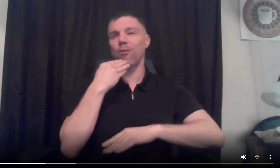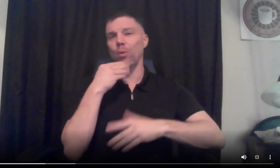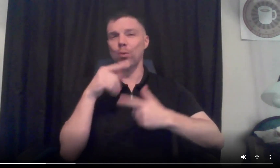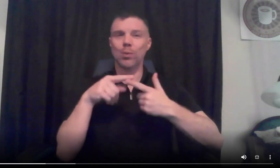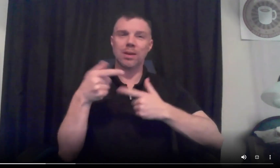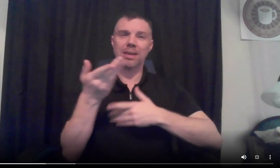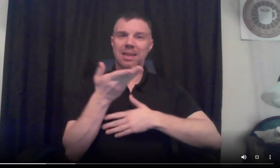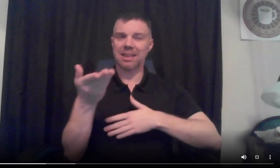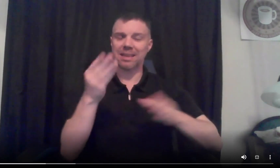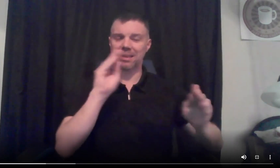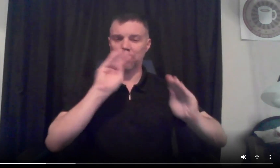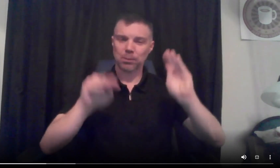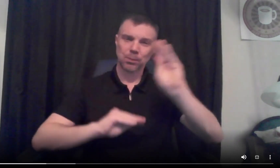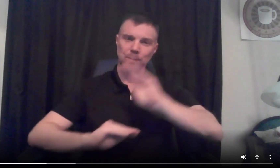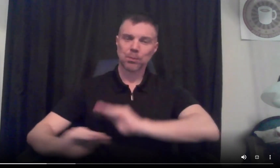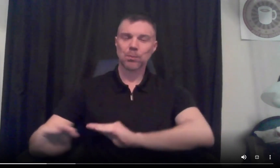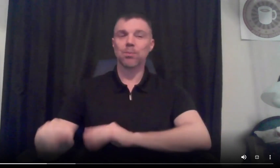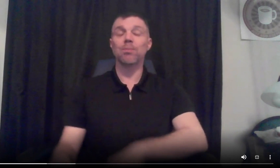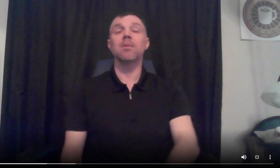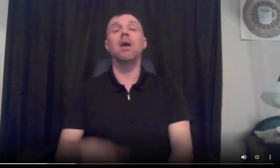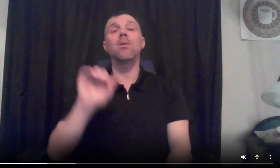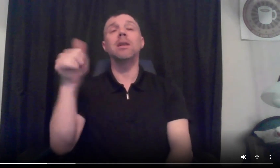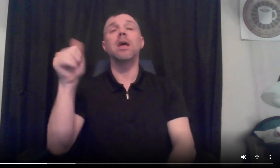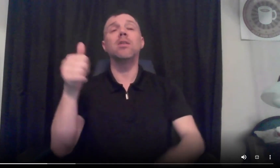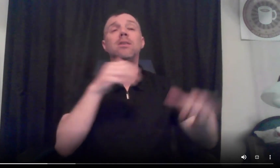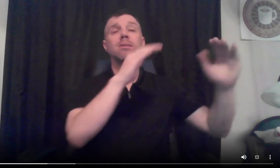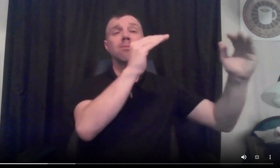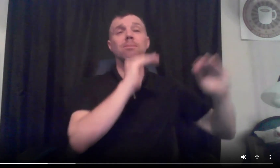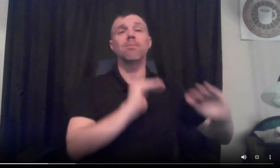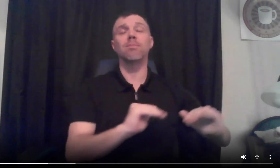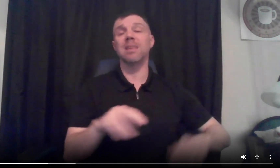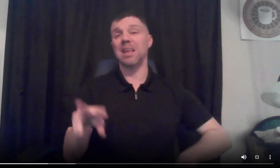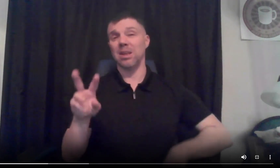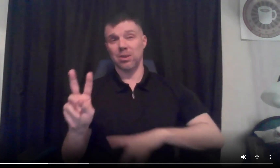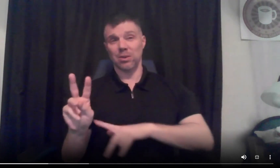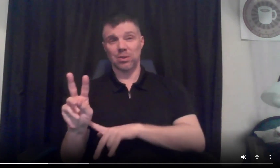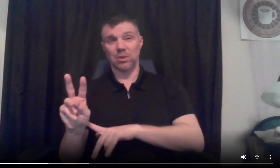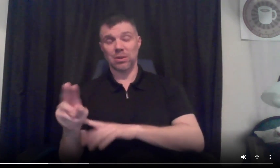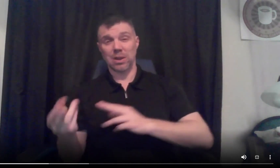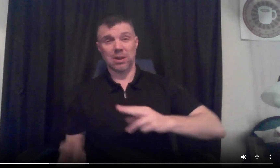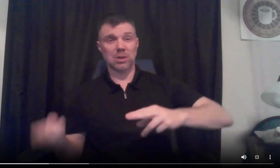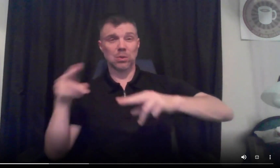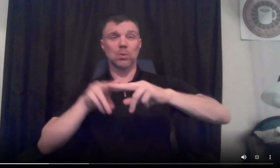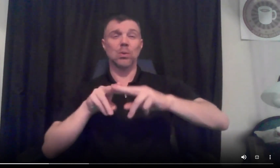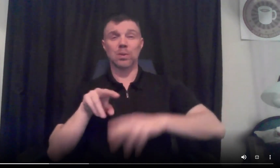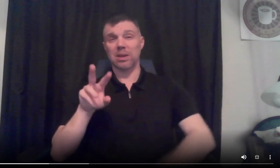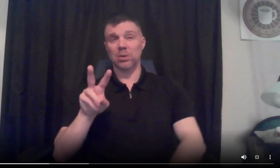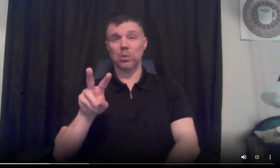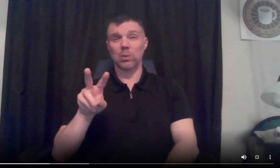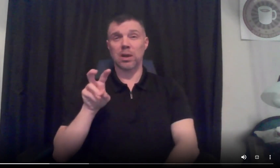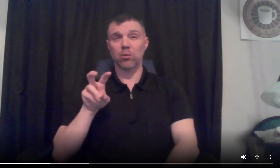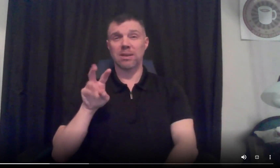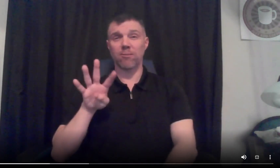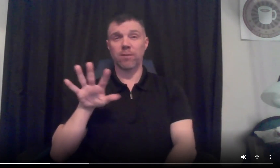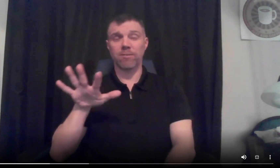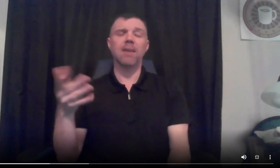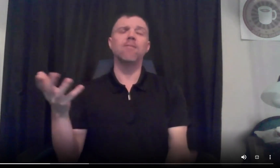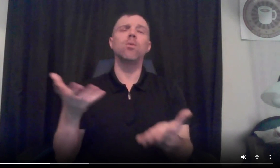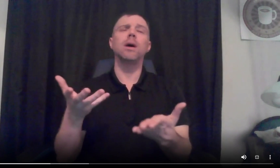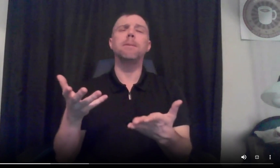items actually helped transport food and other items. What else did the North have? There was two things, right? It